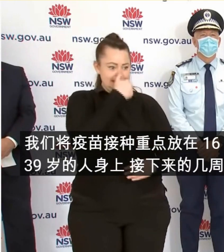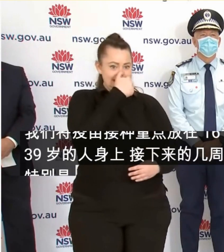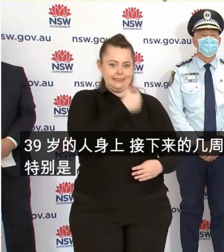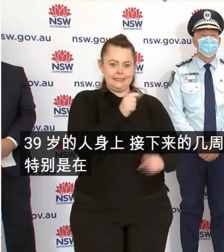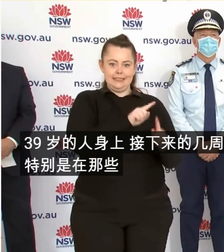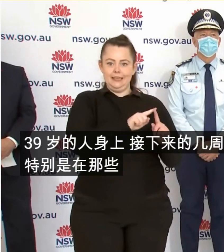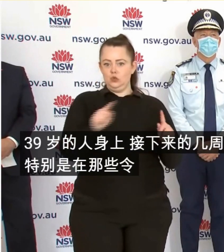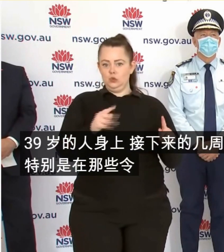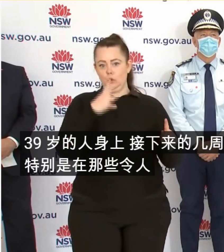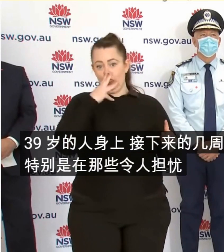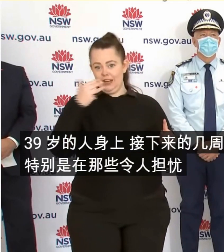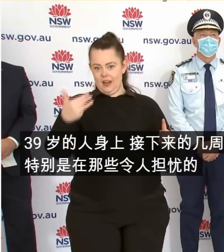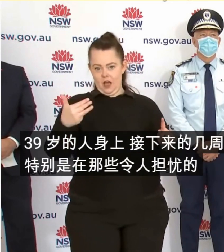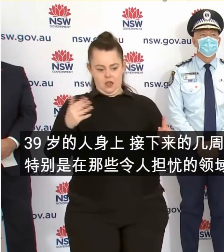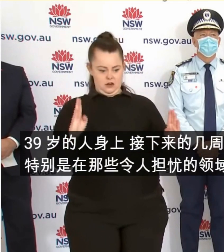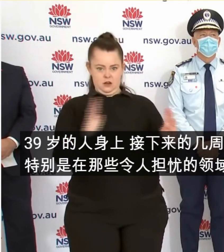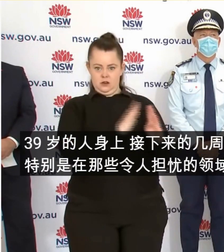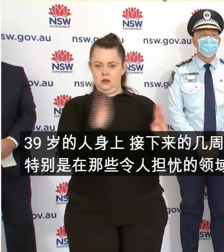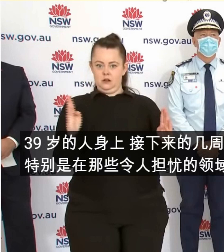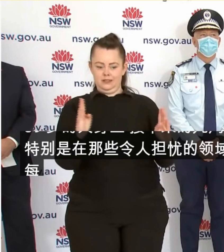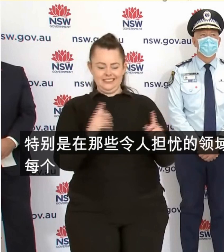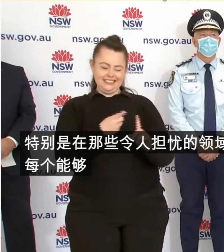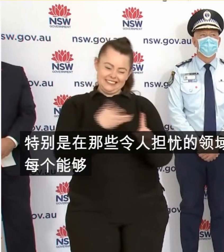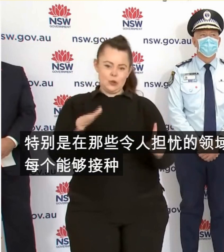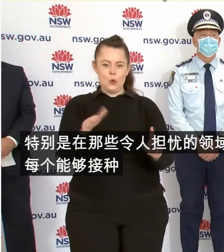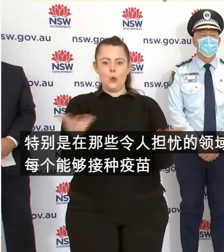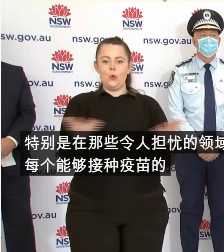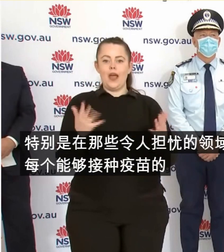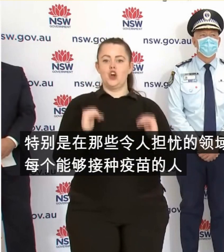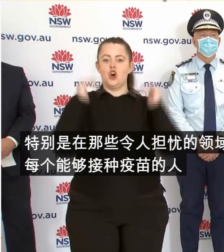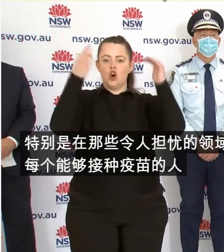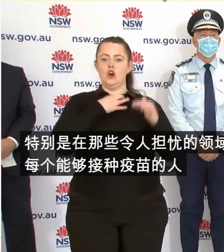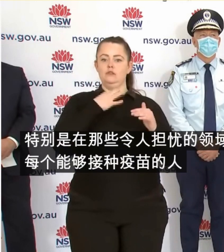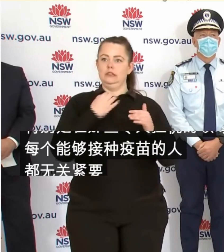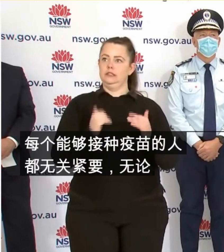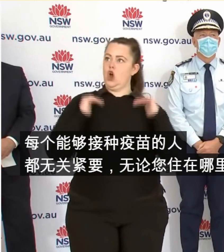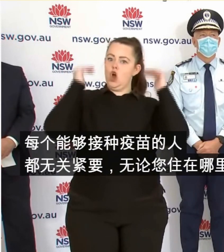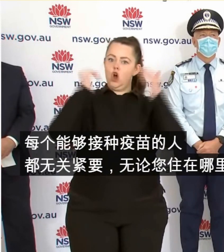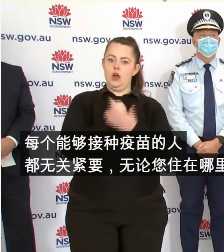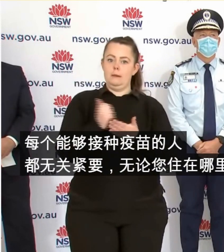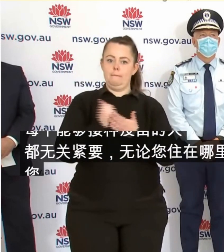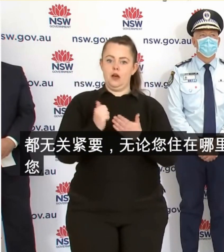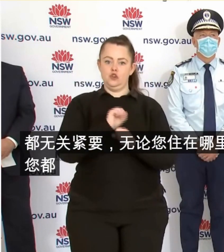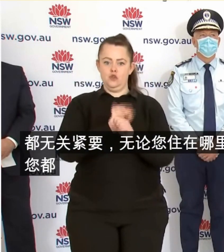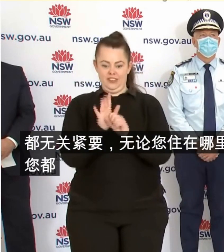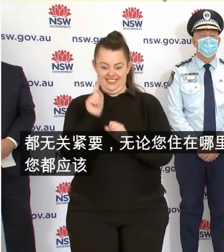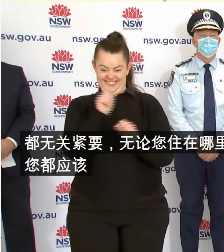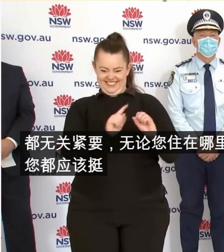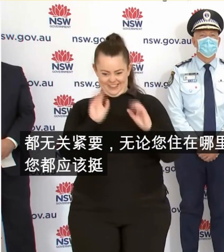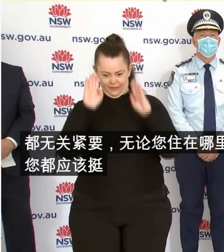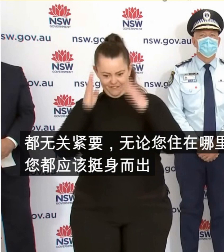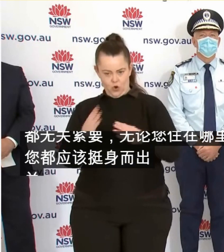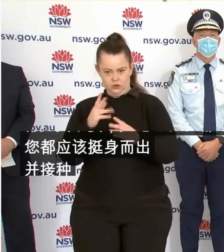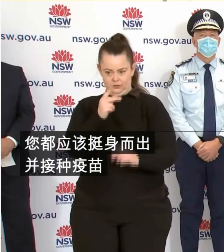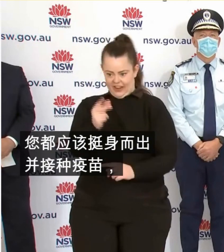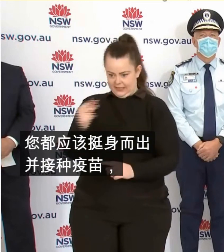next few weeks, in particular in those areas of concern. But everybody who has access to a vaccine, doesn't matter where you live or what your age,